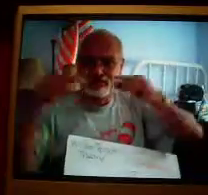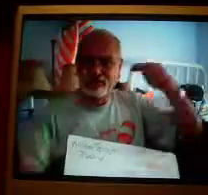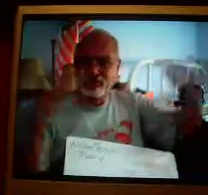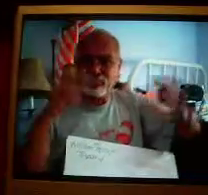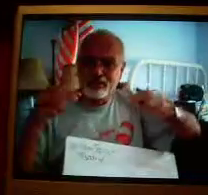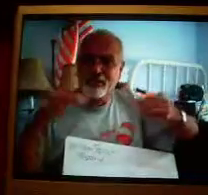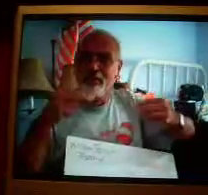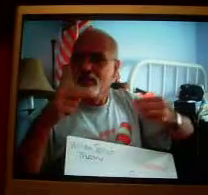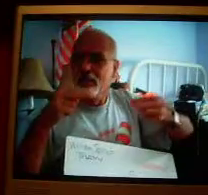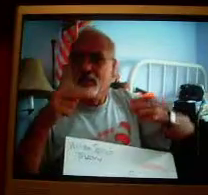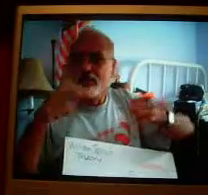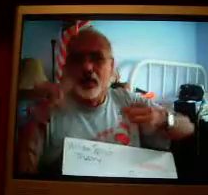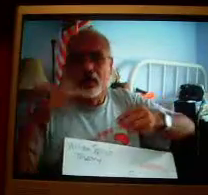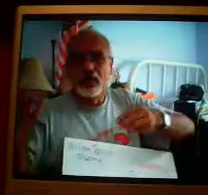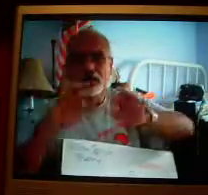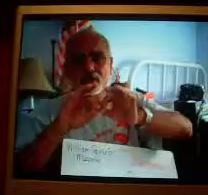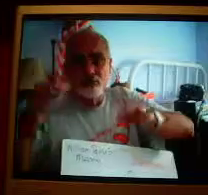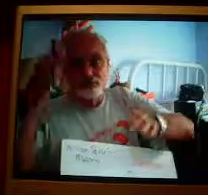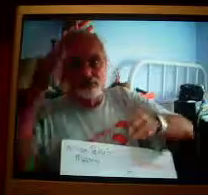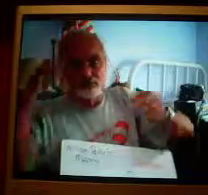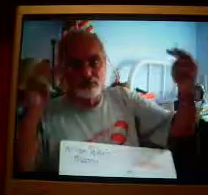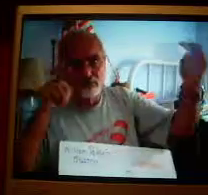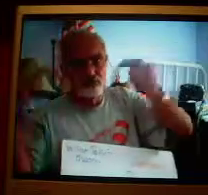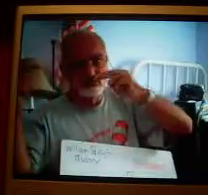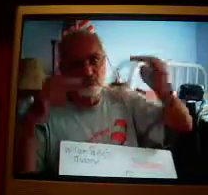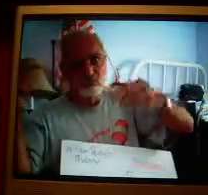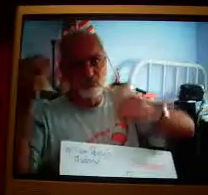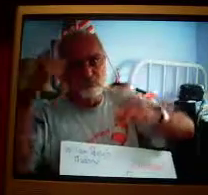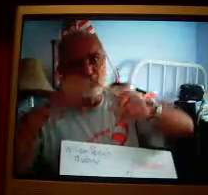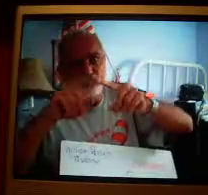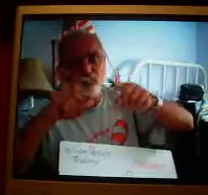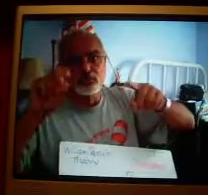You have all these different ideas again, and then get your degree.